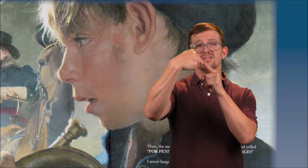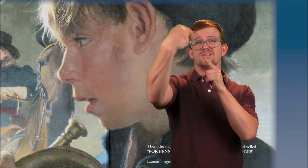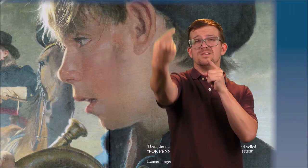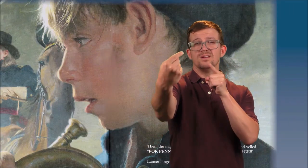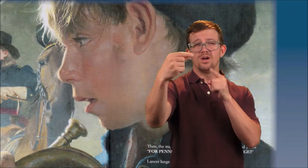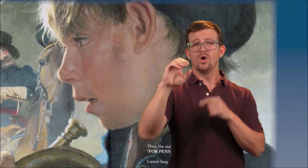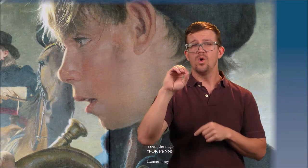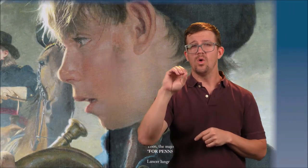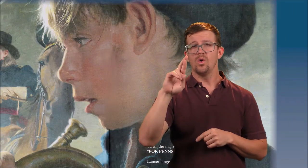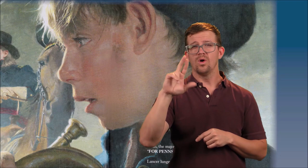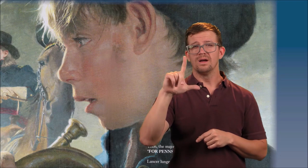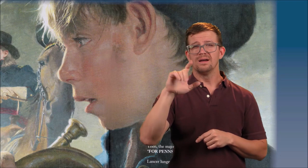other side.